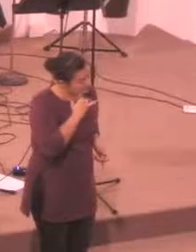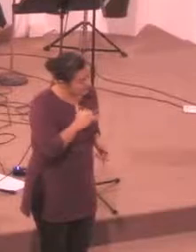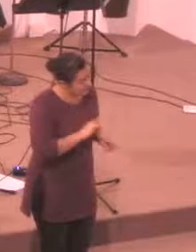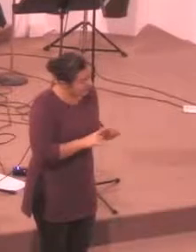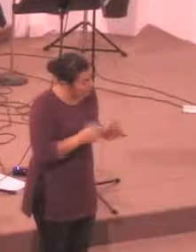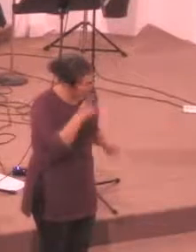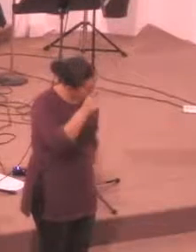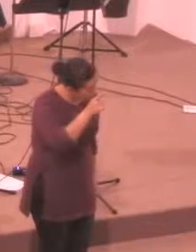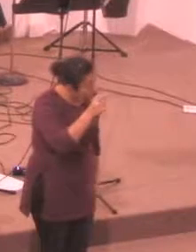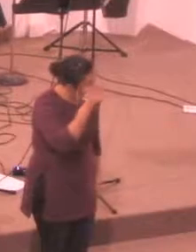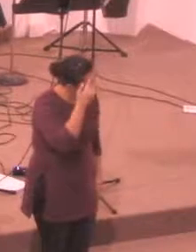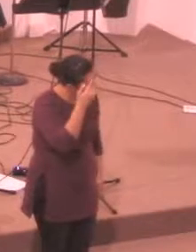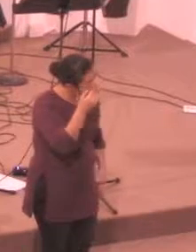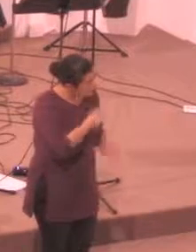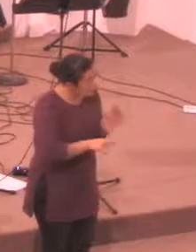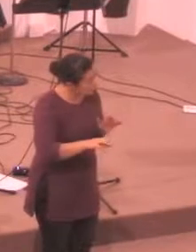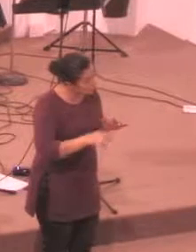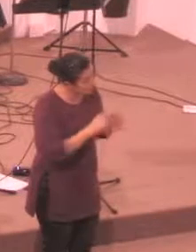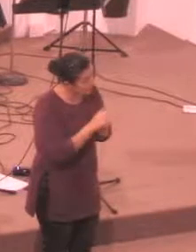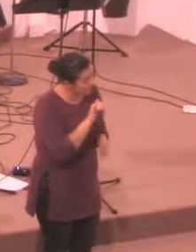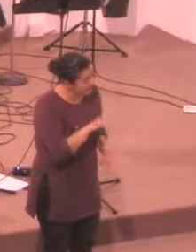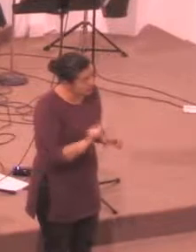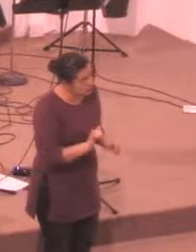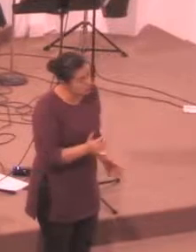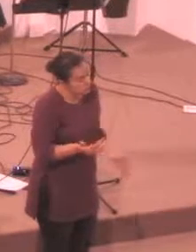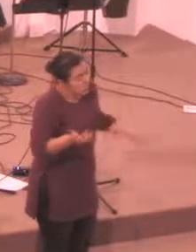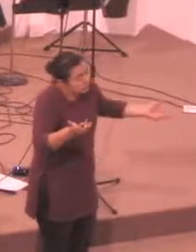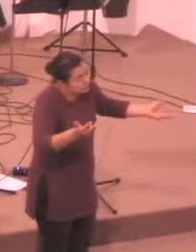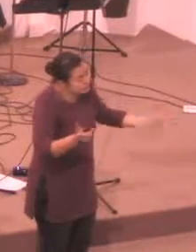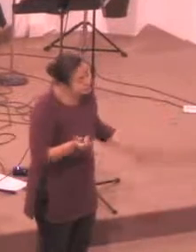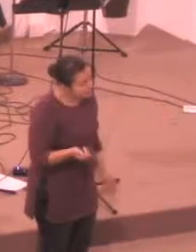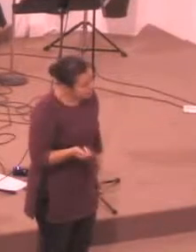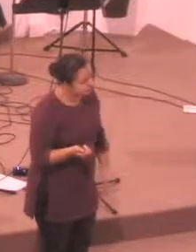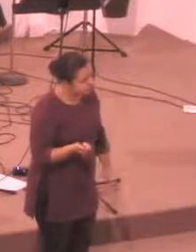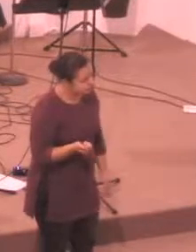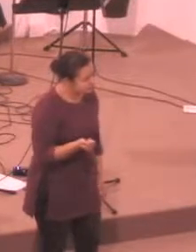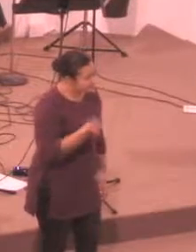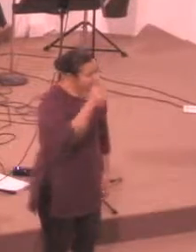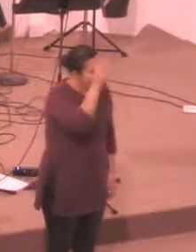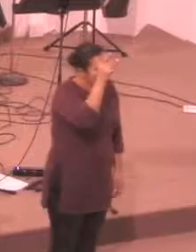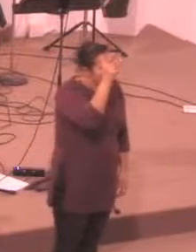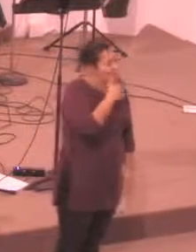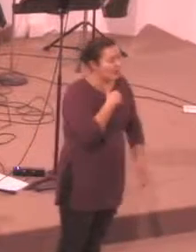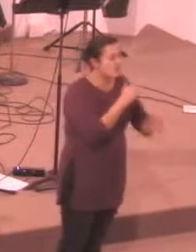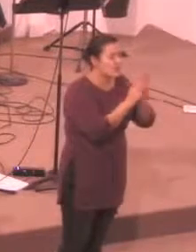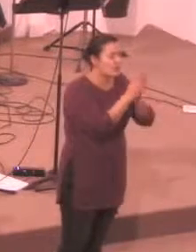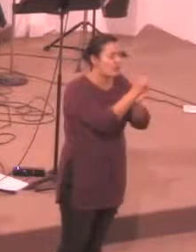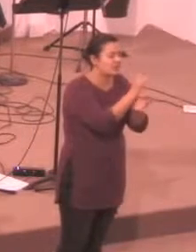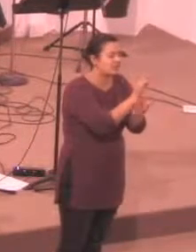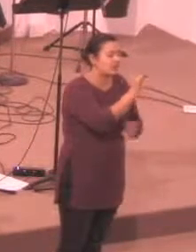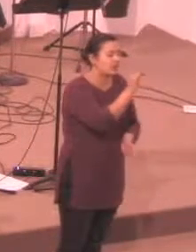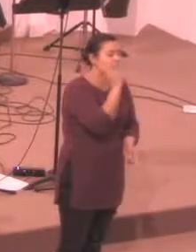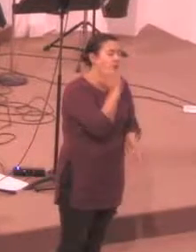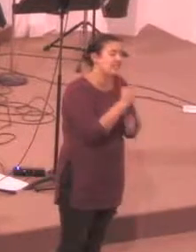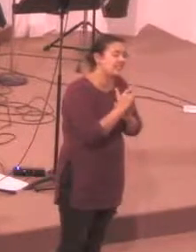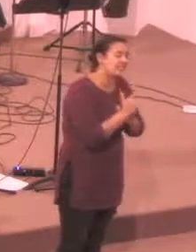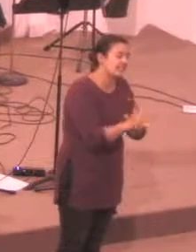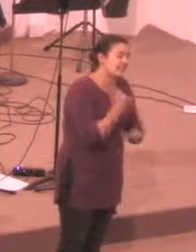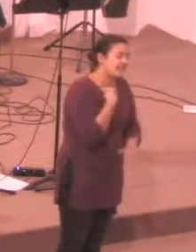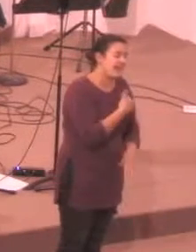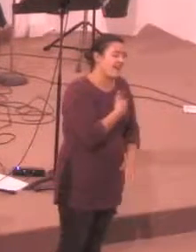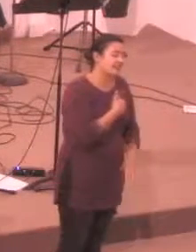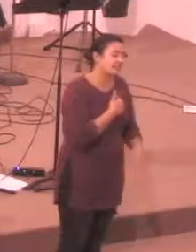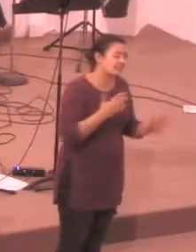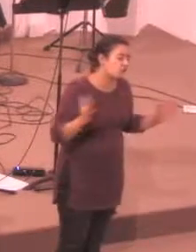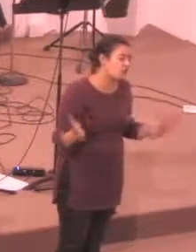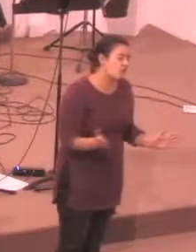But you even knew what you were doing then. So, Father, I pray that the Holy Spirit leads us, guides us, encourages